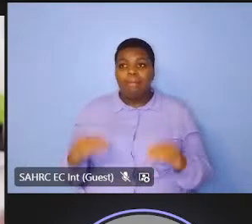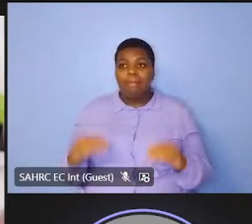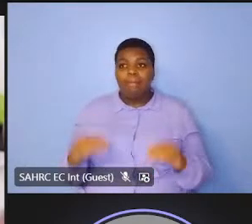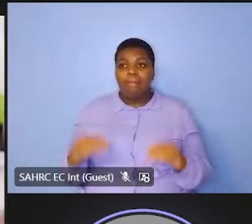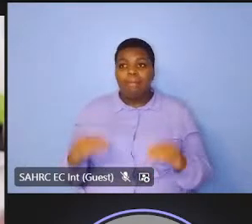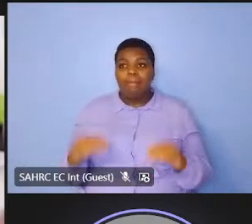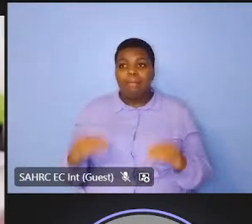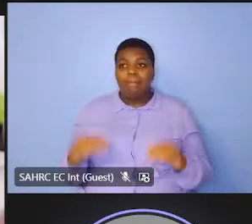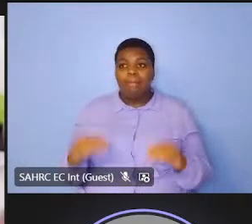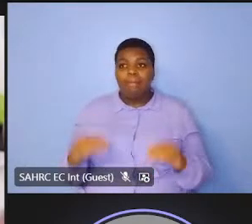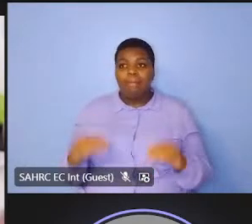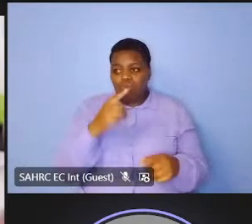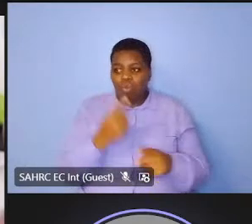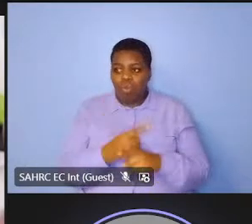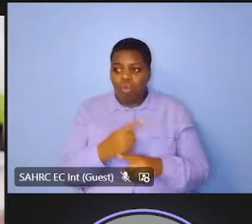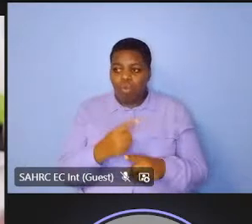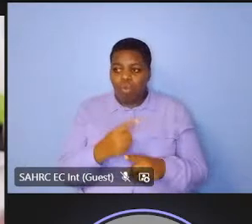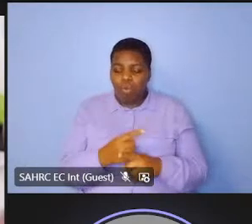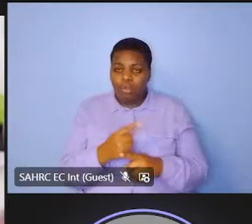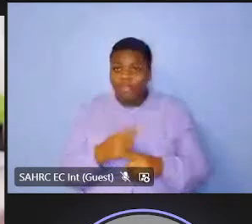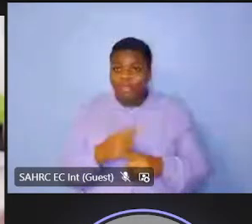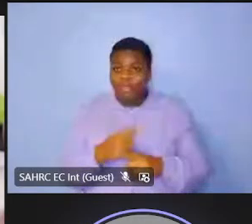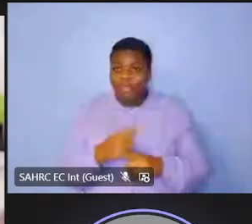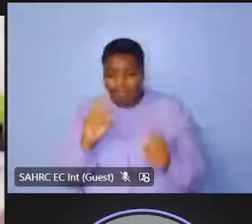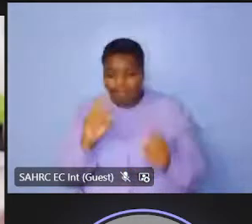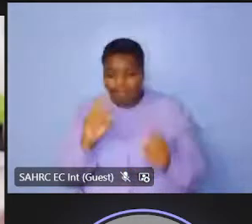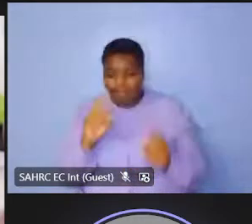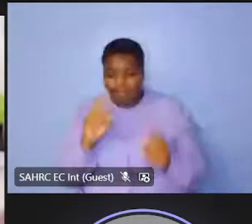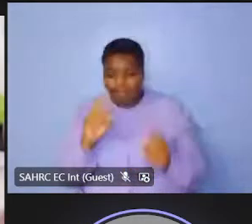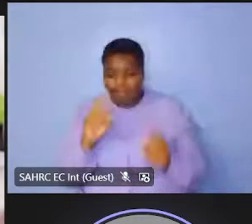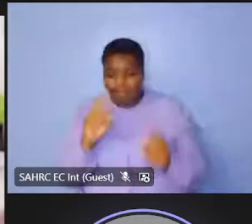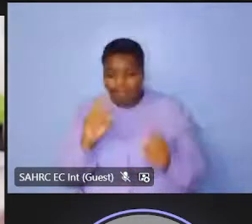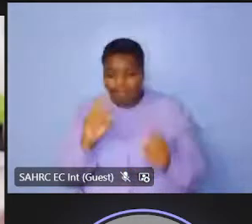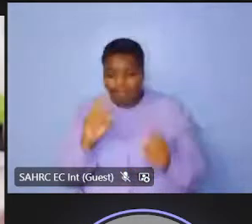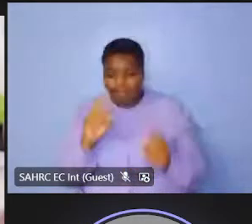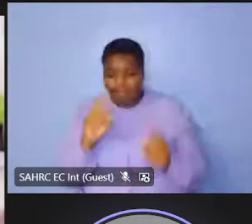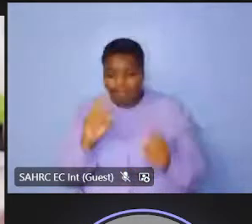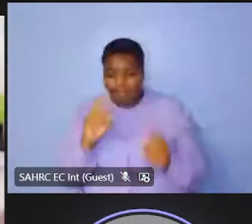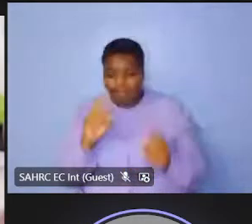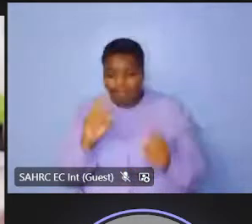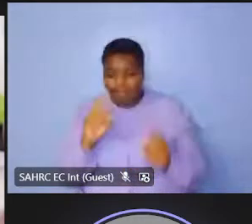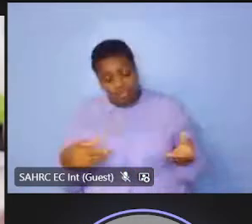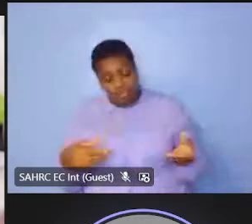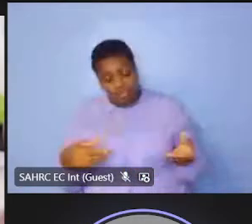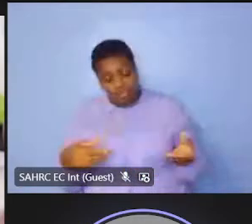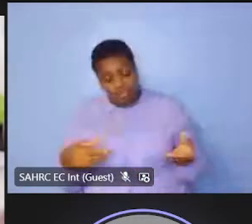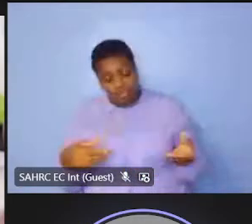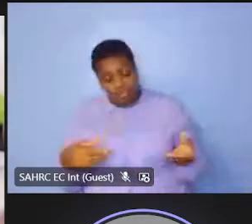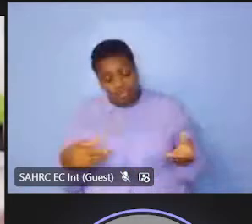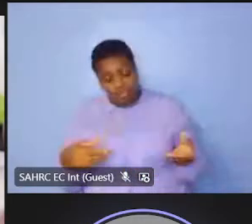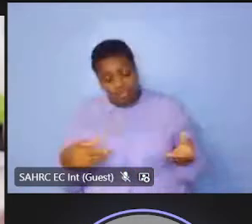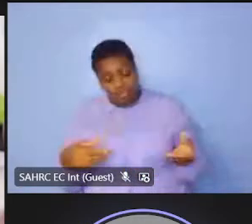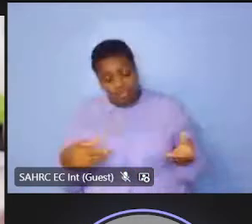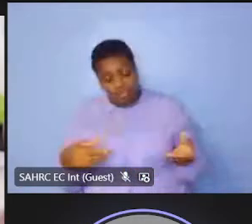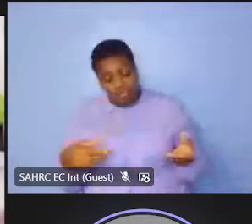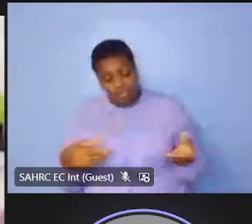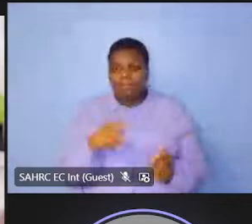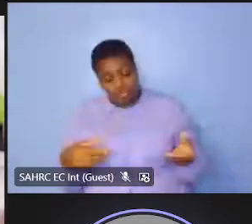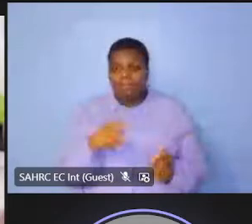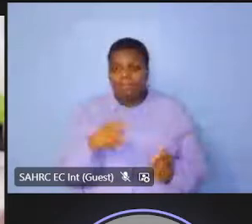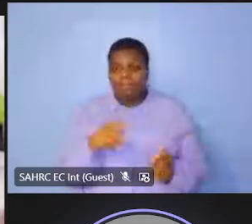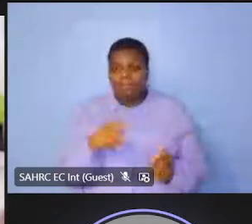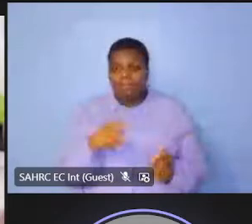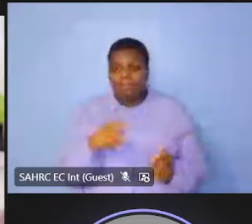which persist within schools, there's an urgent need for a document that can provide school communities with authoritative